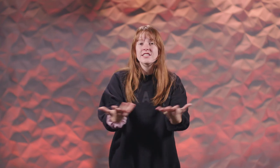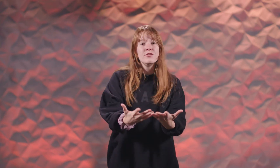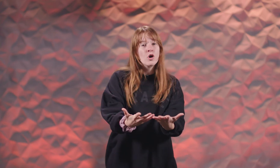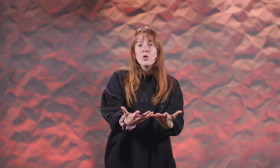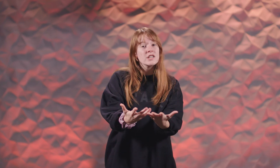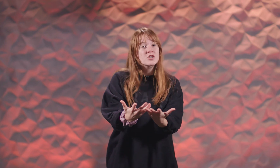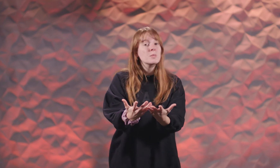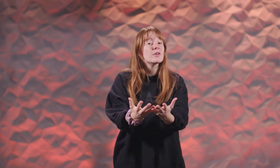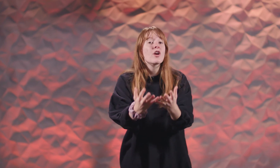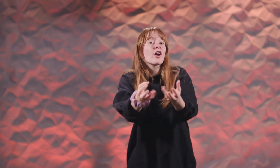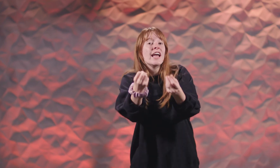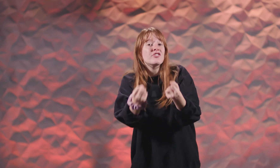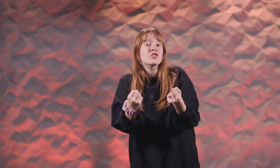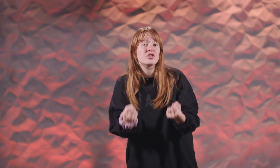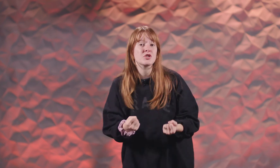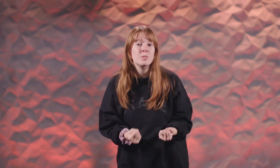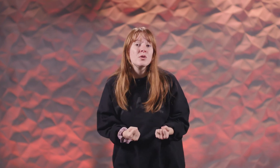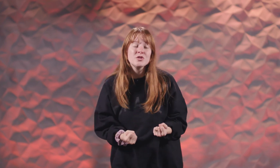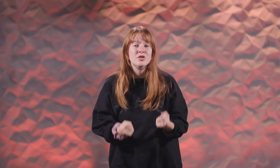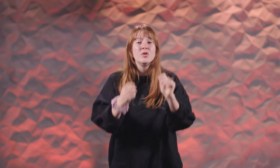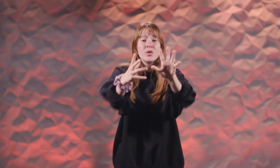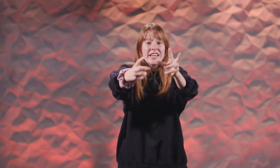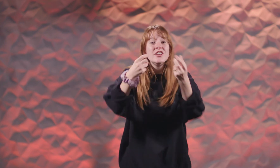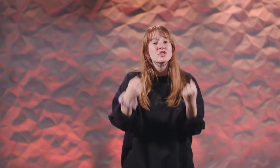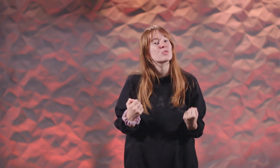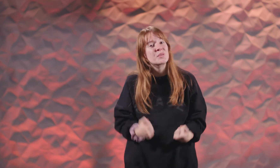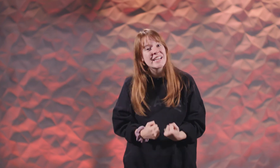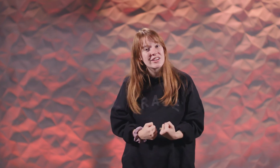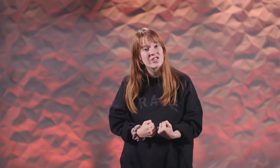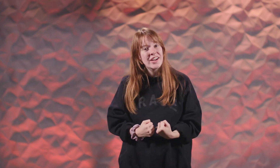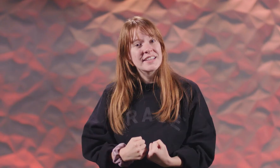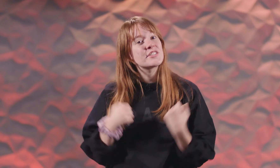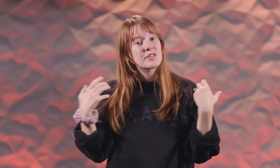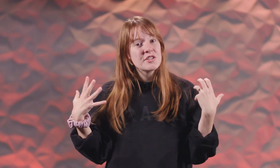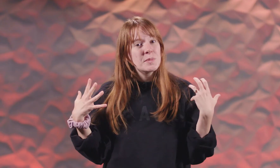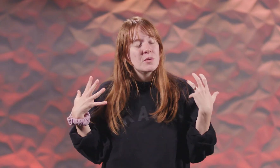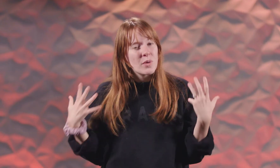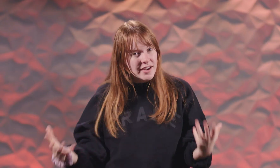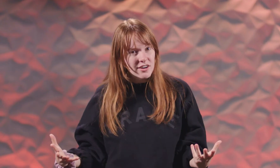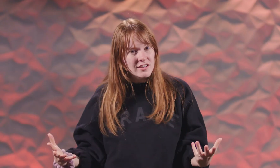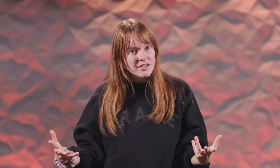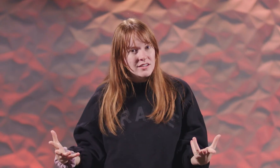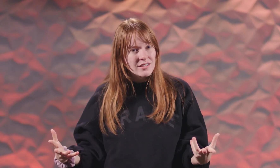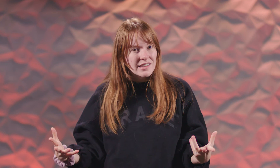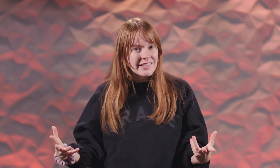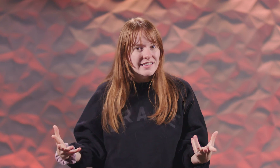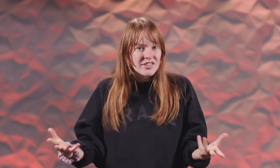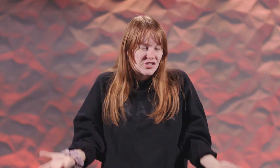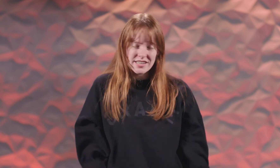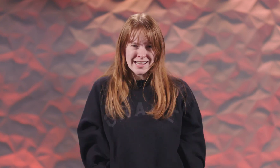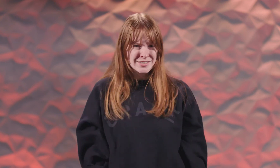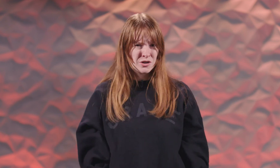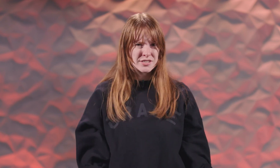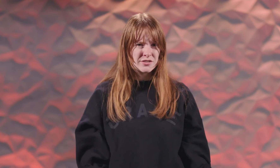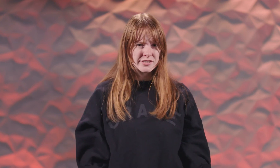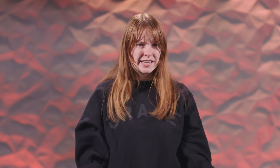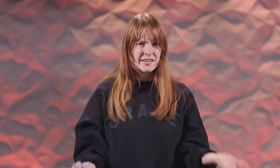of the Holy Spirit are at your disposal. They're within your reach. And so let's be aware. And then let's just ask ourselves, like,